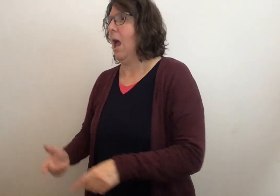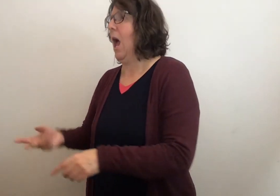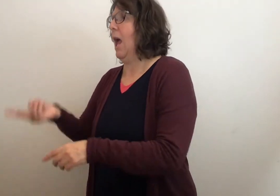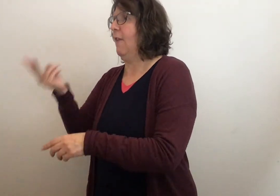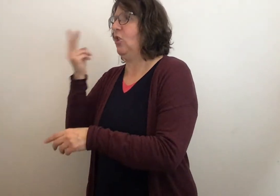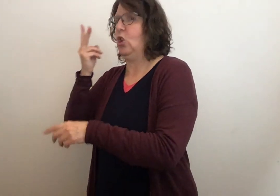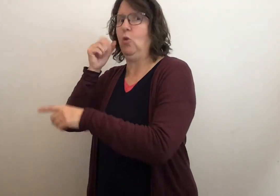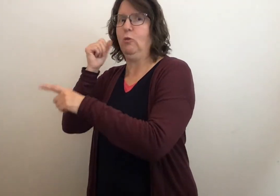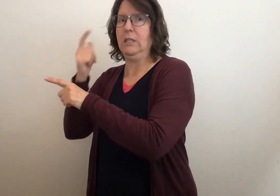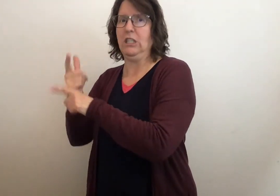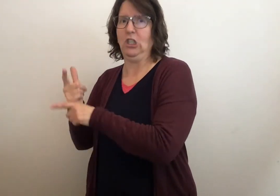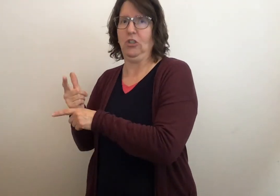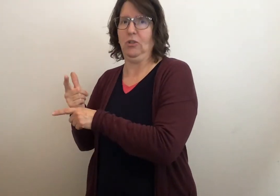I have two sisters.